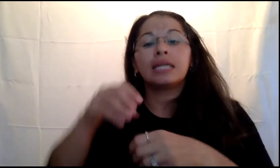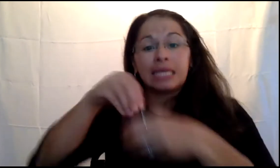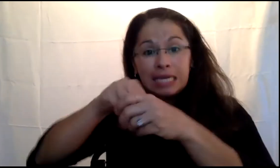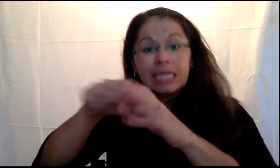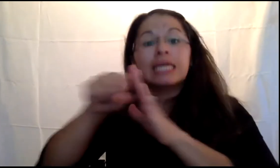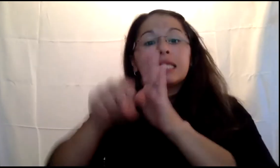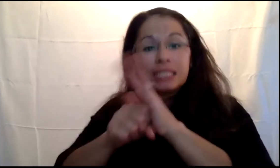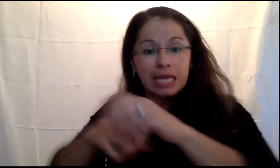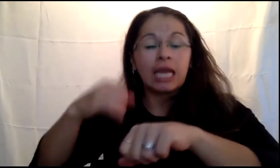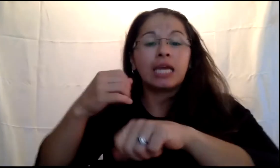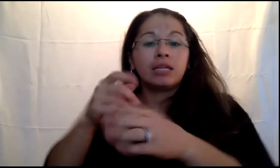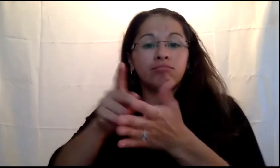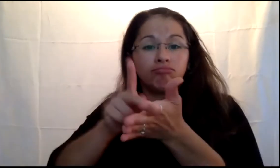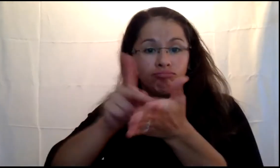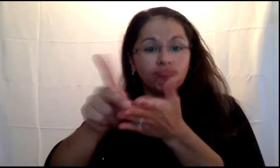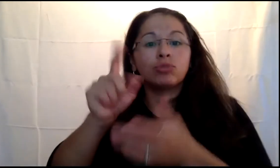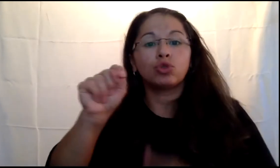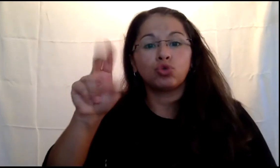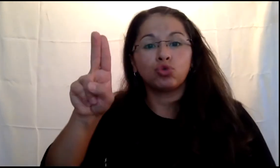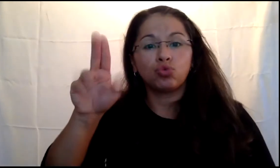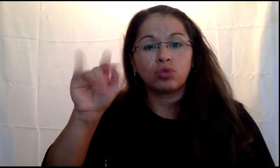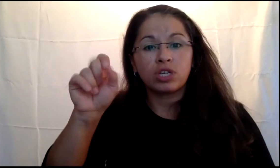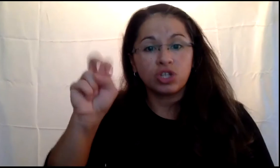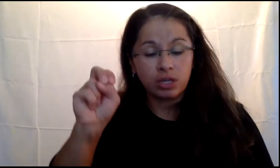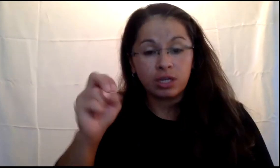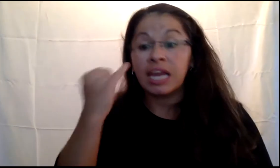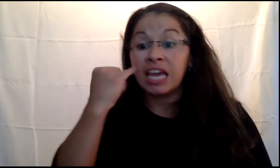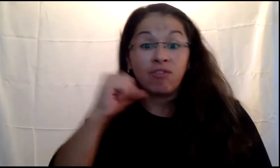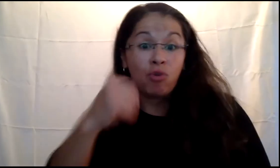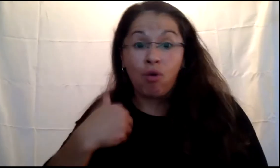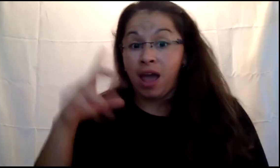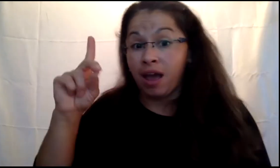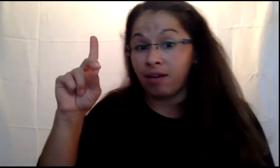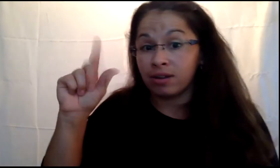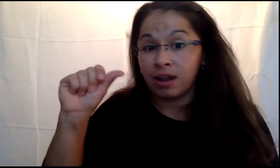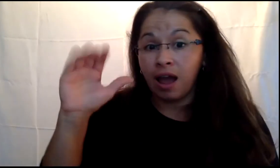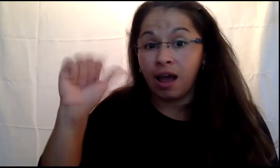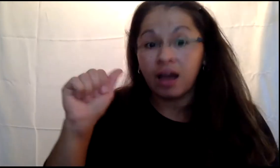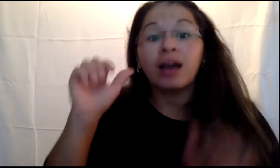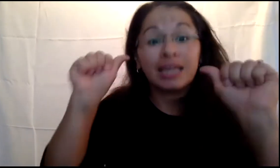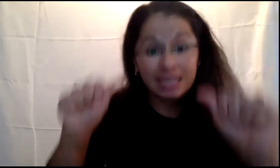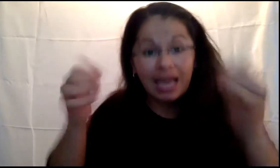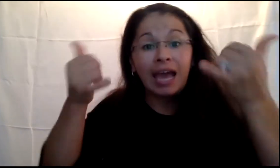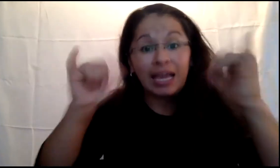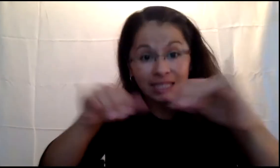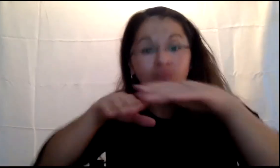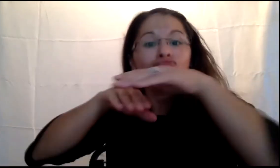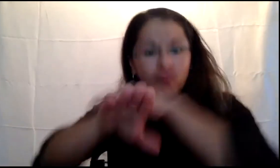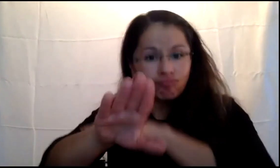some policies that even if you don't have DACA, you can still go to college and have some in-state tuition or institutional scholarships. So